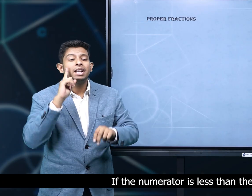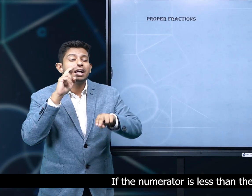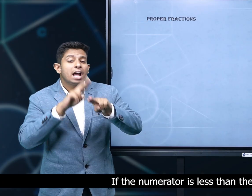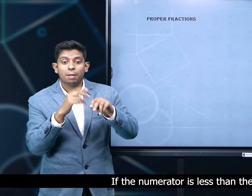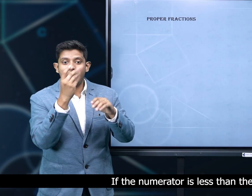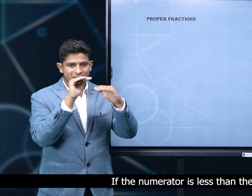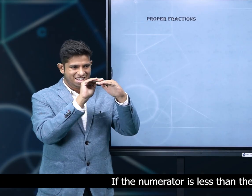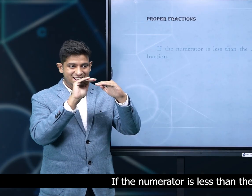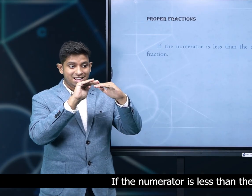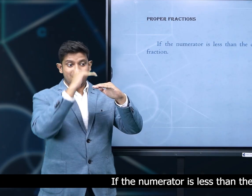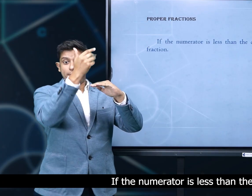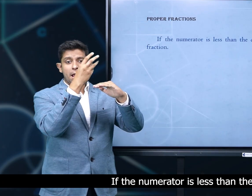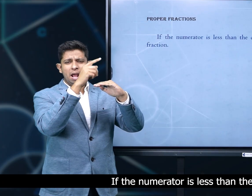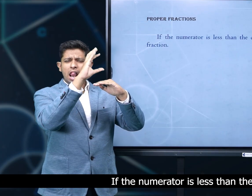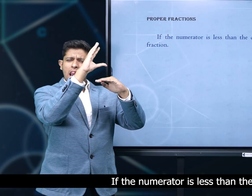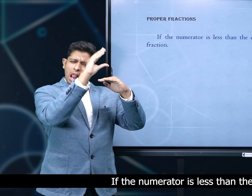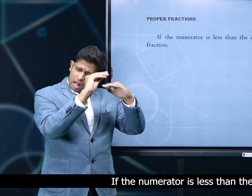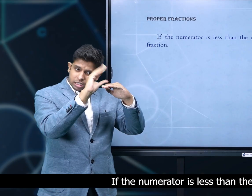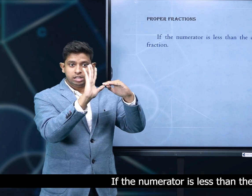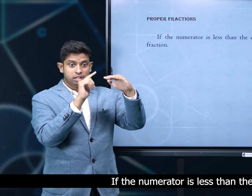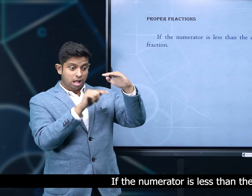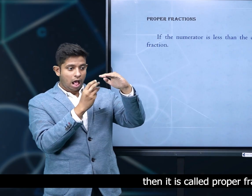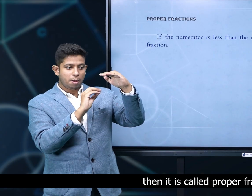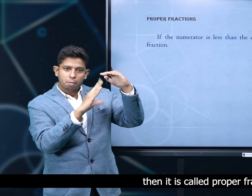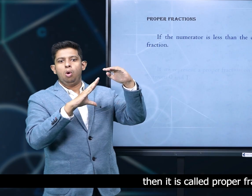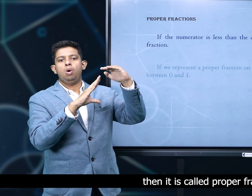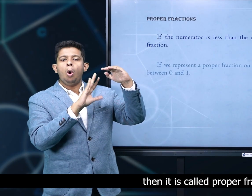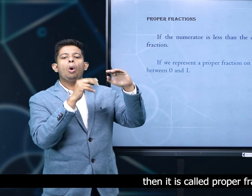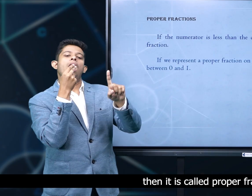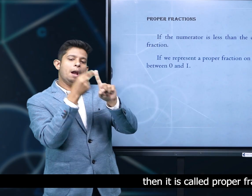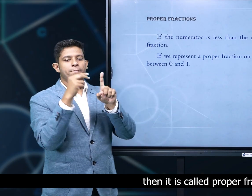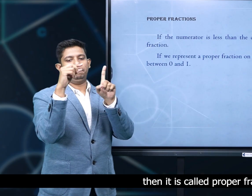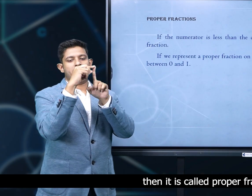If the numerator is less than the denominator, then it is called proper fraction.